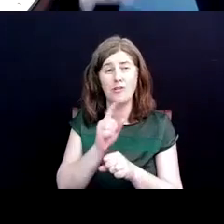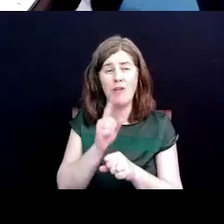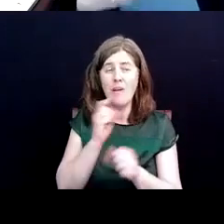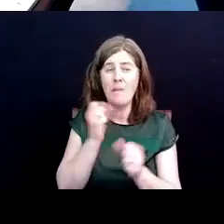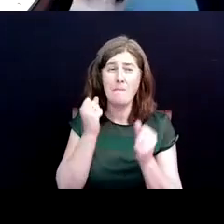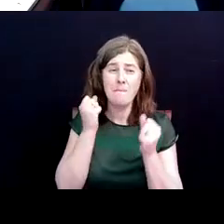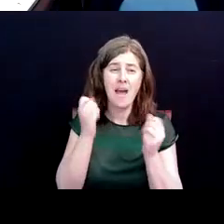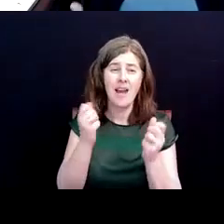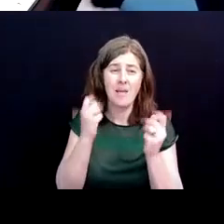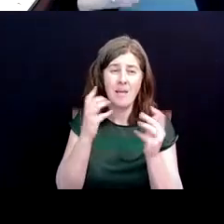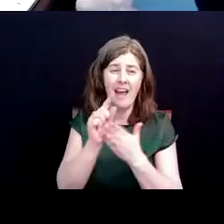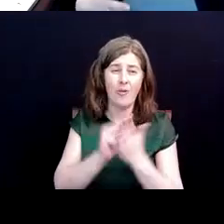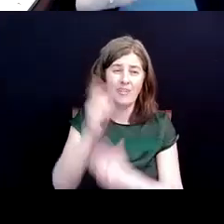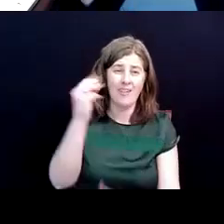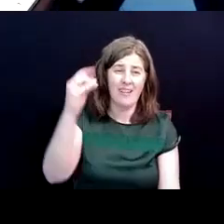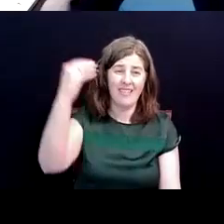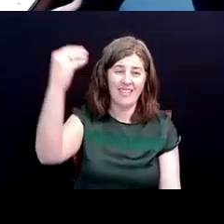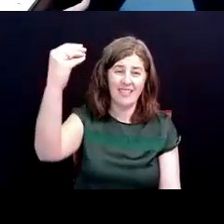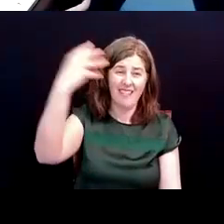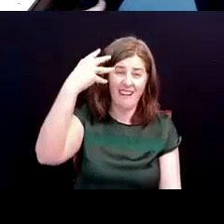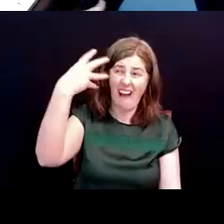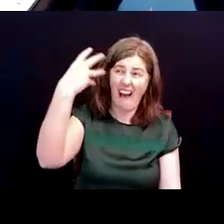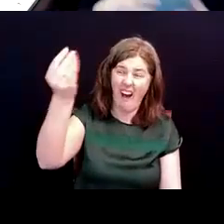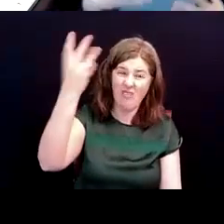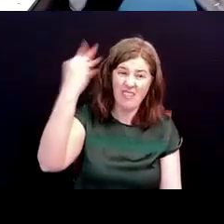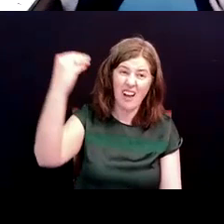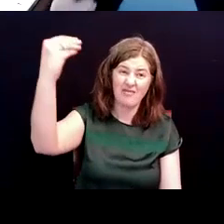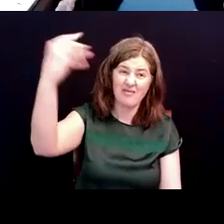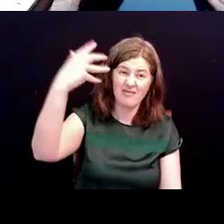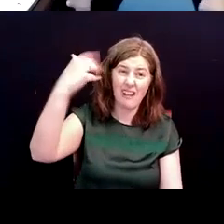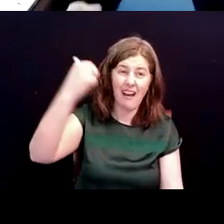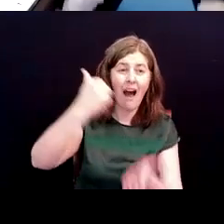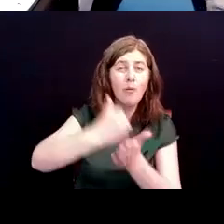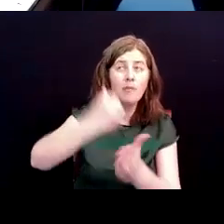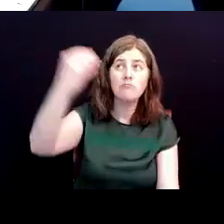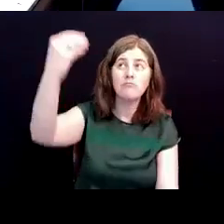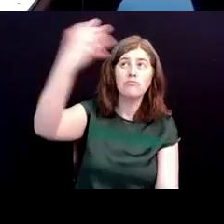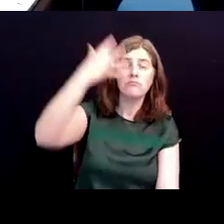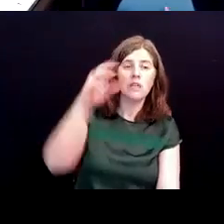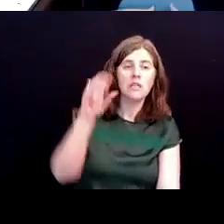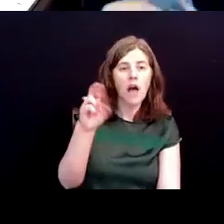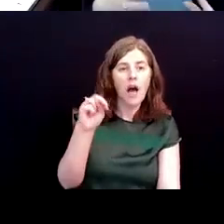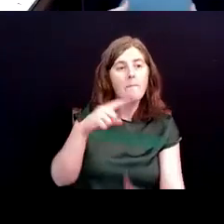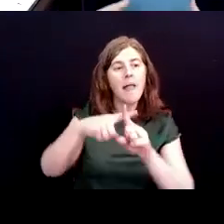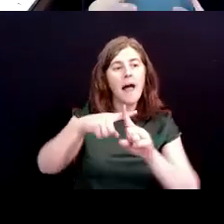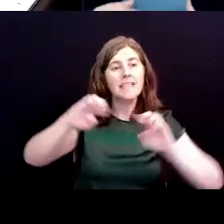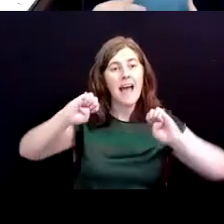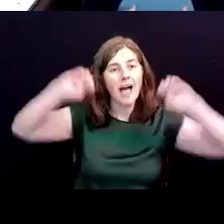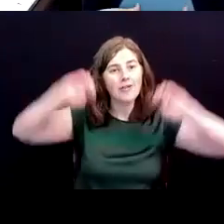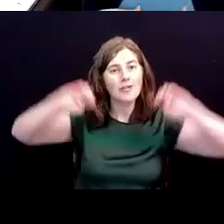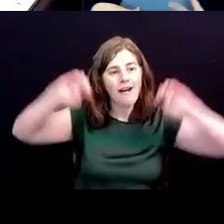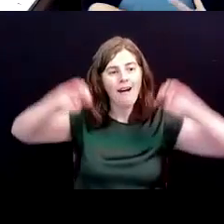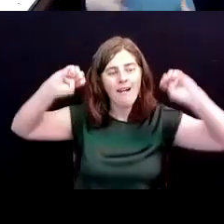and lots of sunlight. So getting that child out, helping them get sunlight and exercise. Exercise is really,